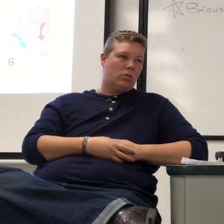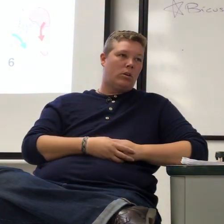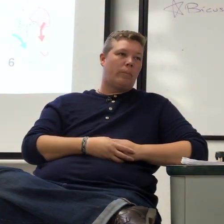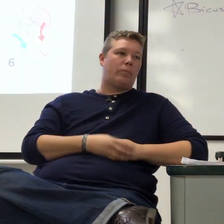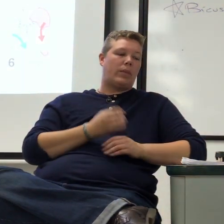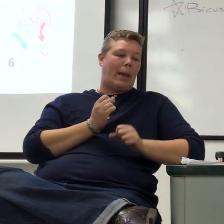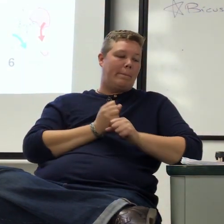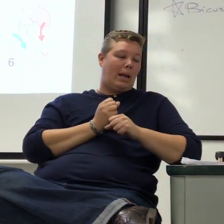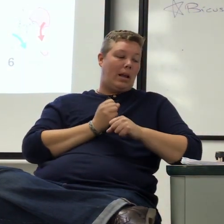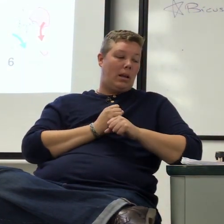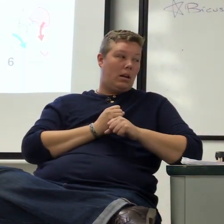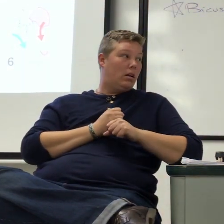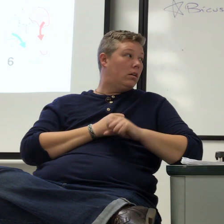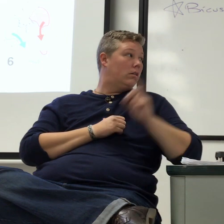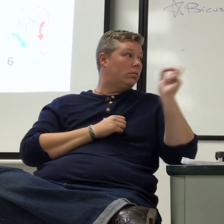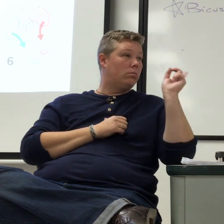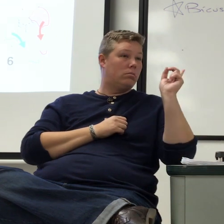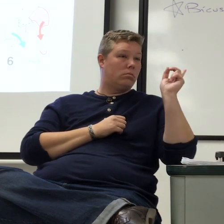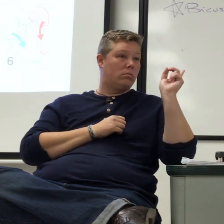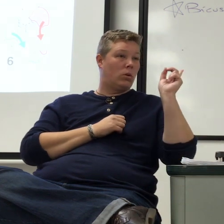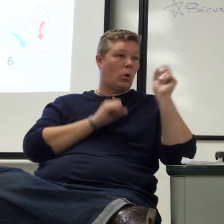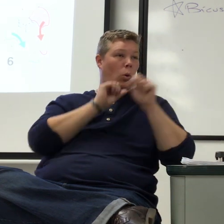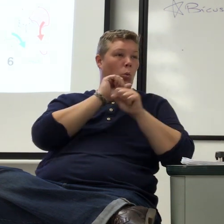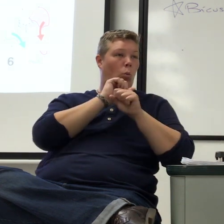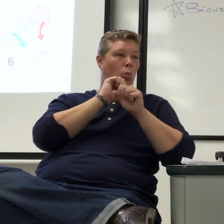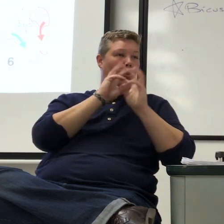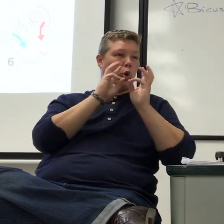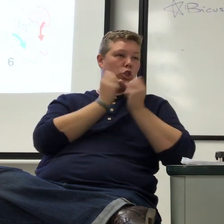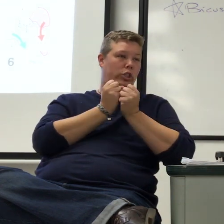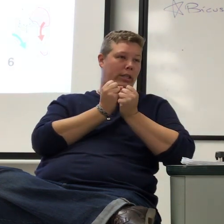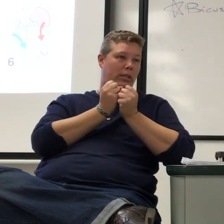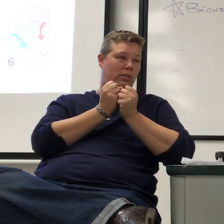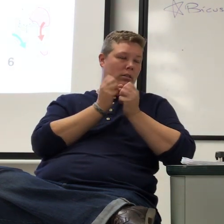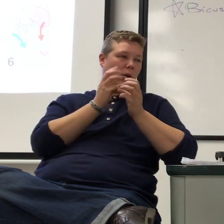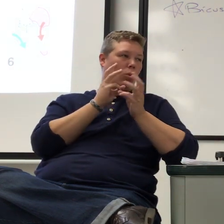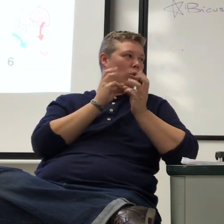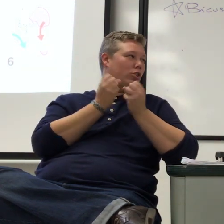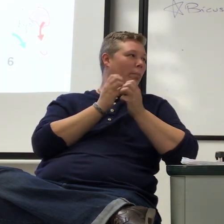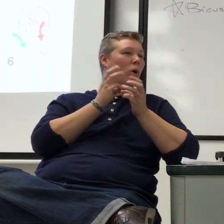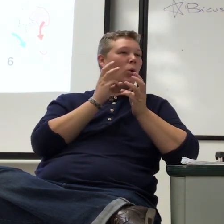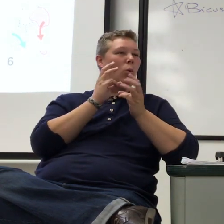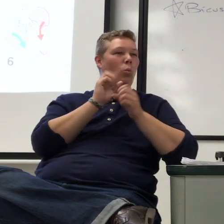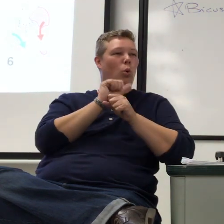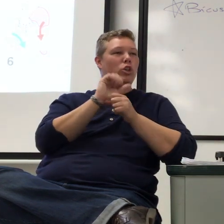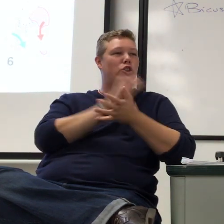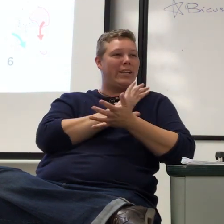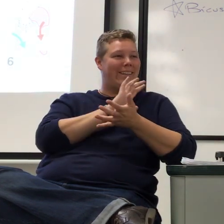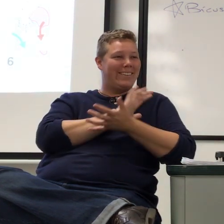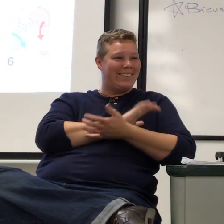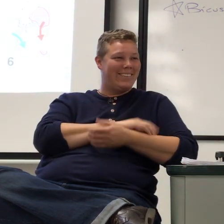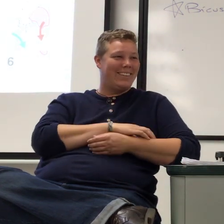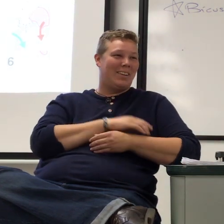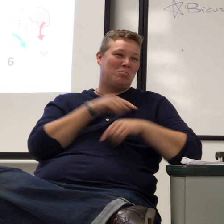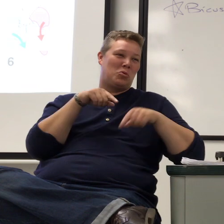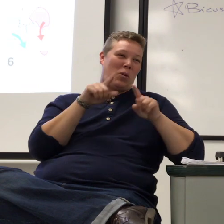and I made a worksheet for you to do during lab time today, so we won't do these now, because I think it's important for you